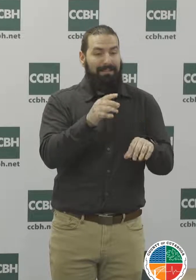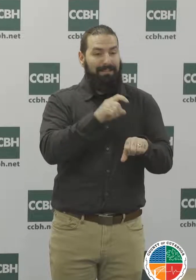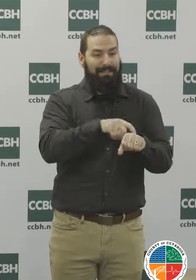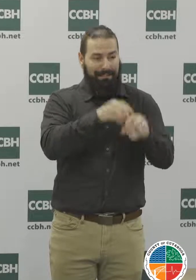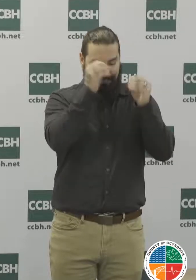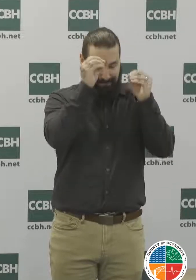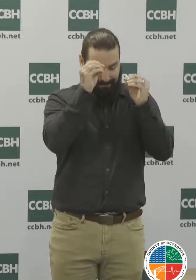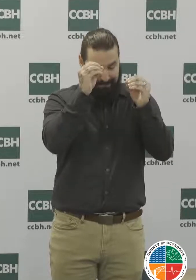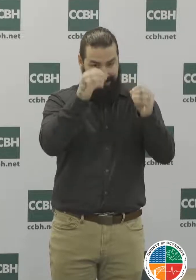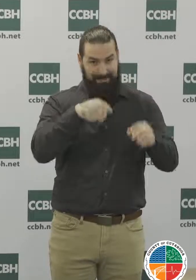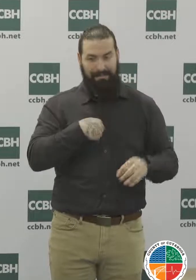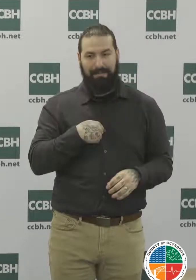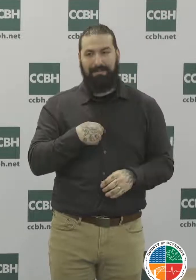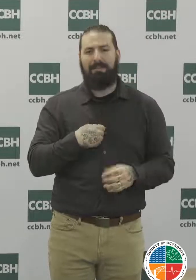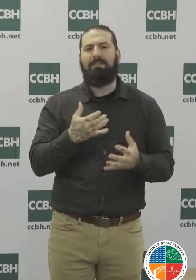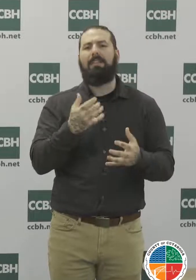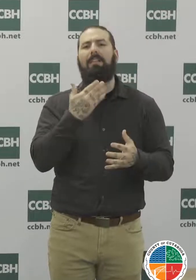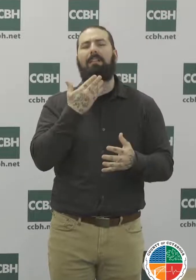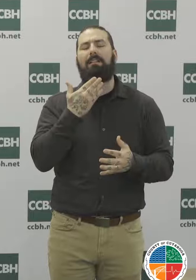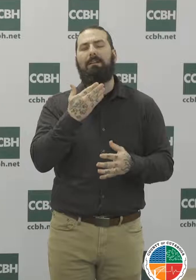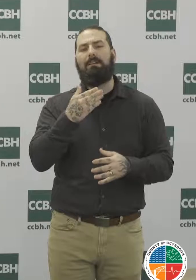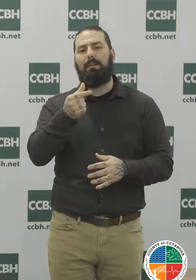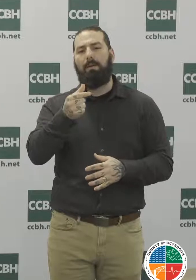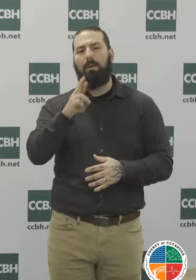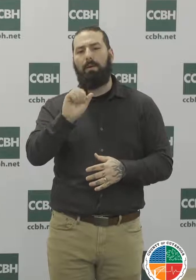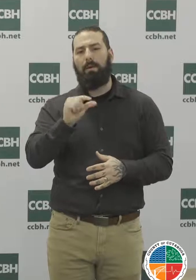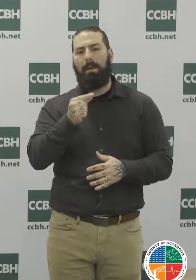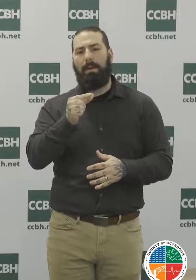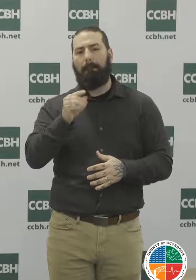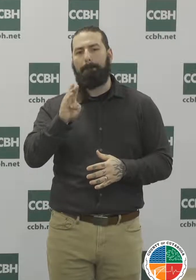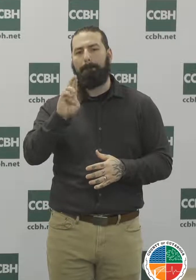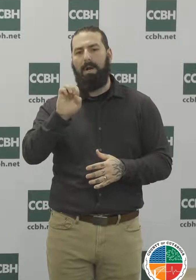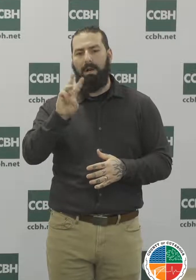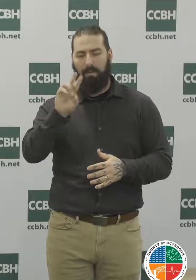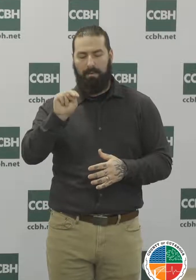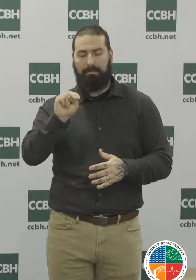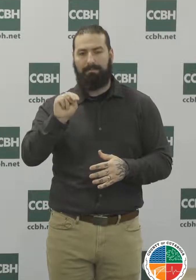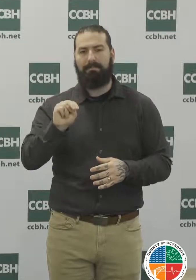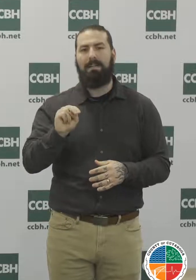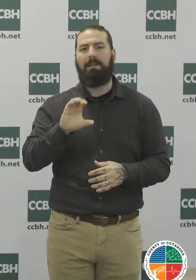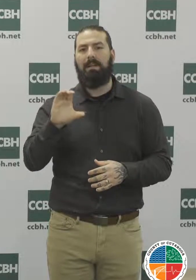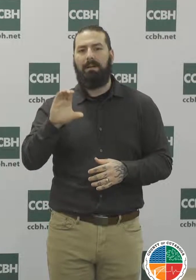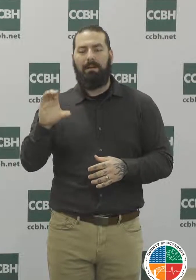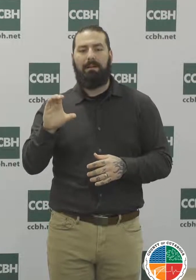Hip Cuyahoga co-chair, Greg Brown, an incredible leader in this community for many